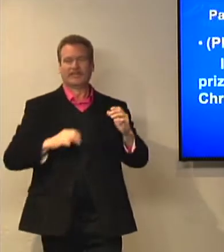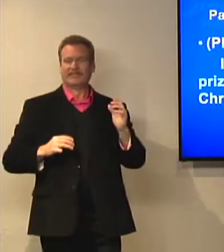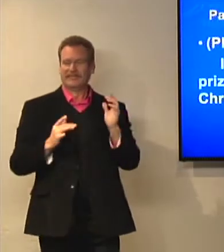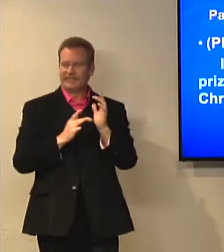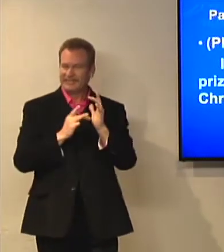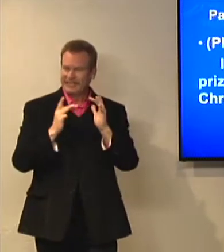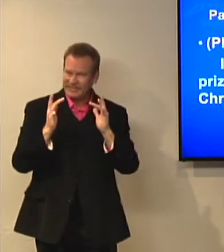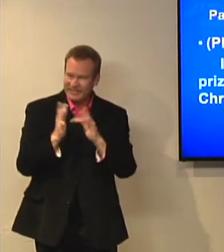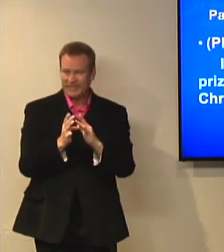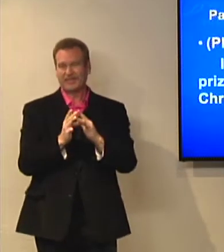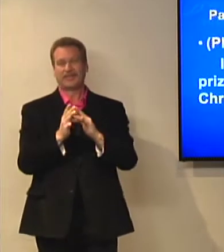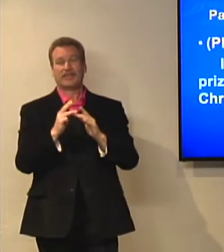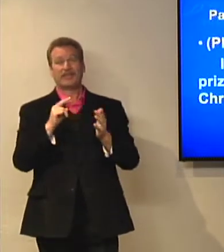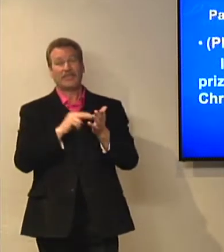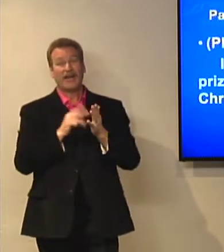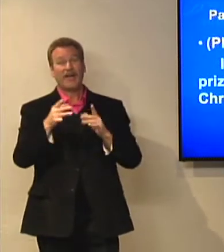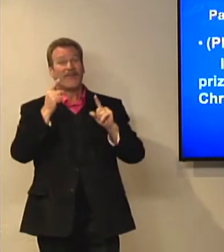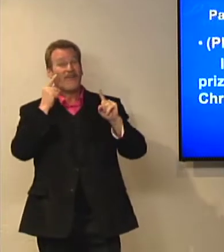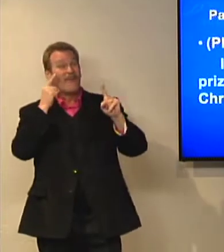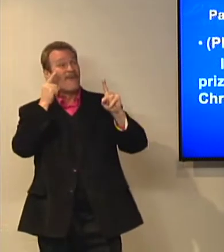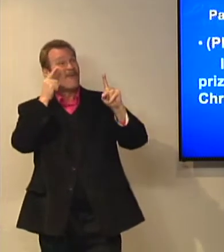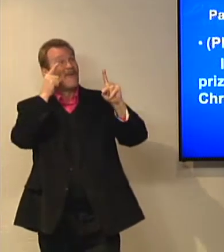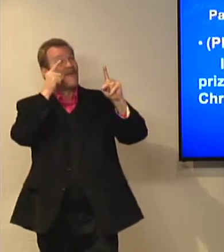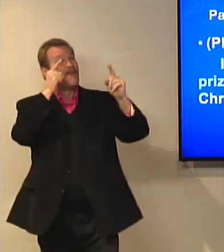We are called to be in Christ Jesus.